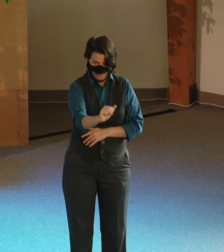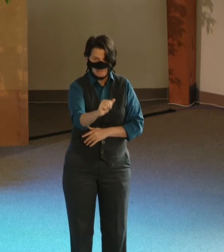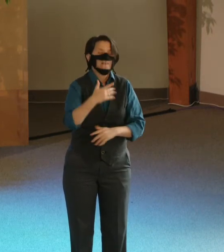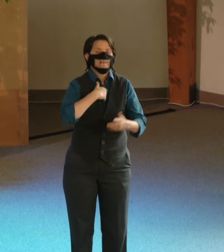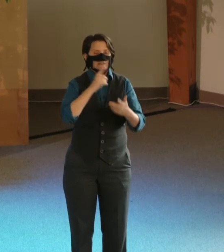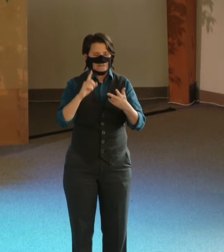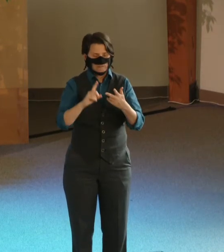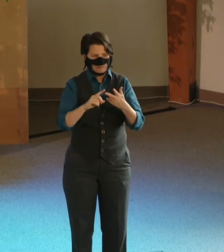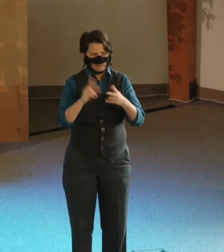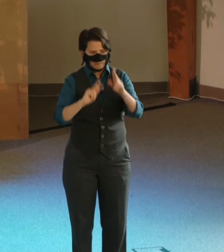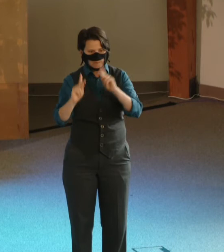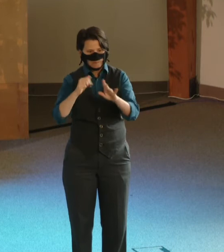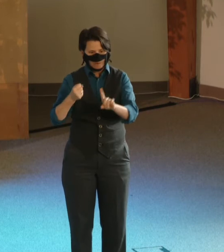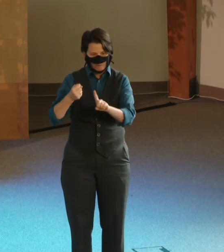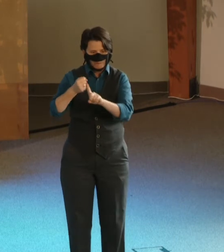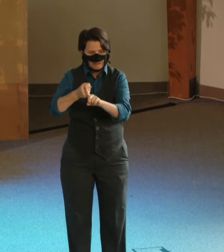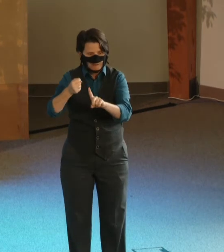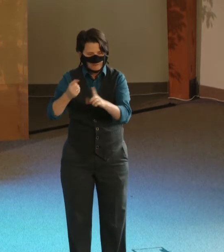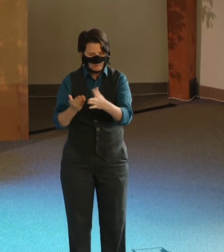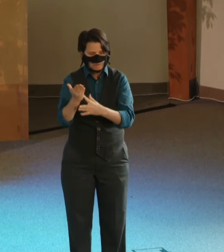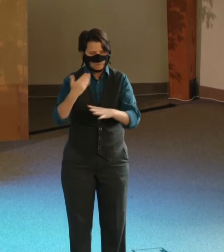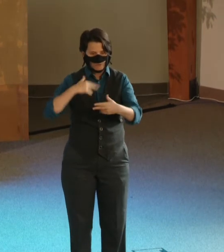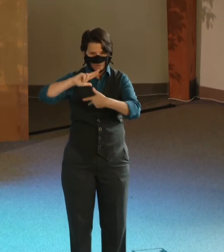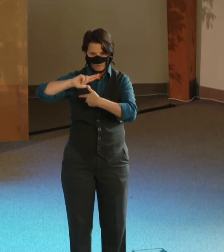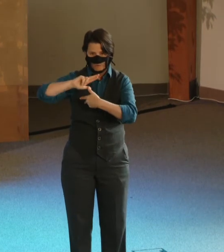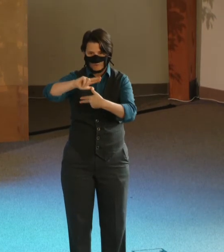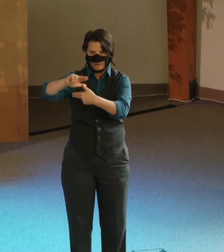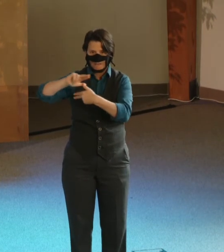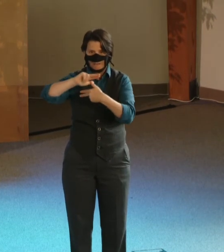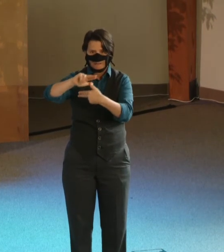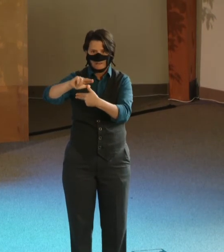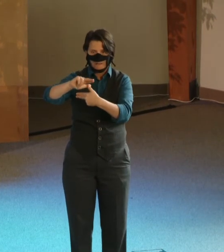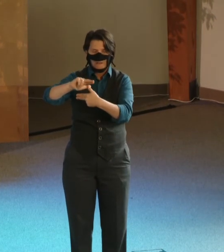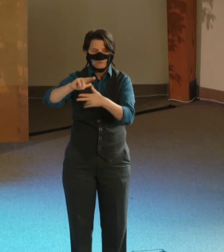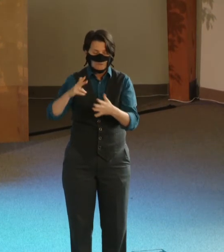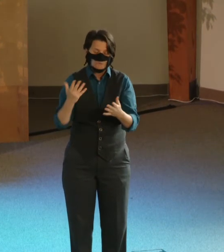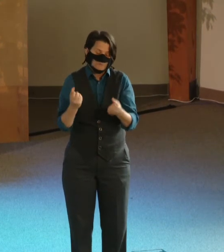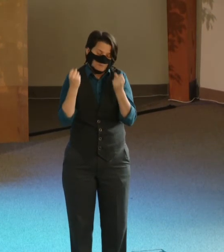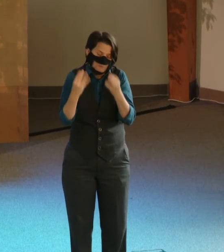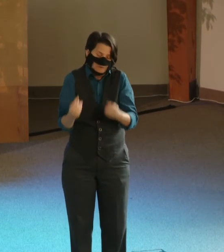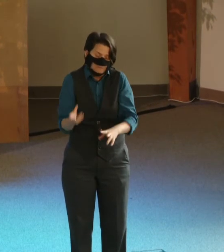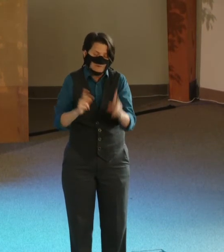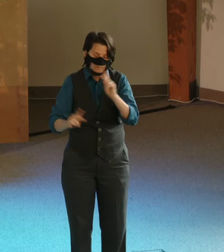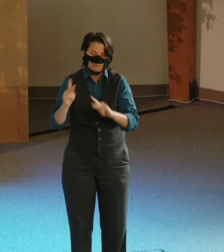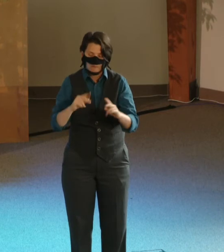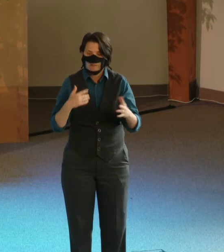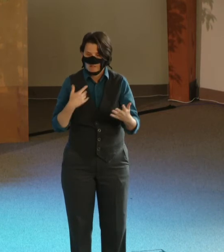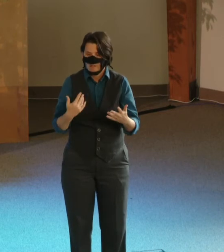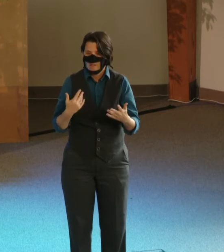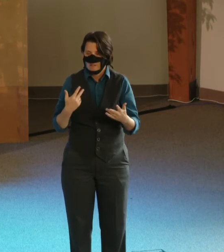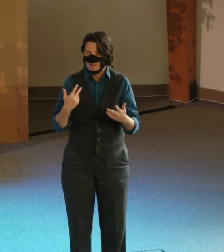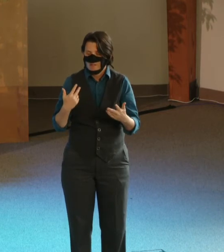are going to be impacted by the hurricane, which probably will be very many people. And so holding that